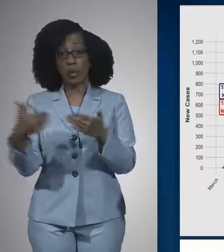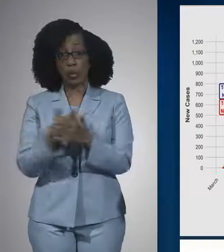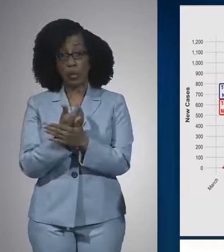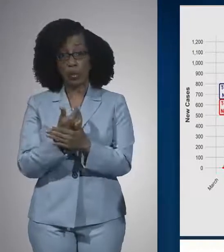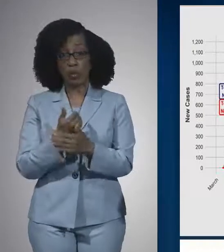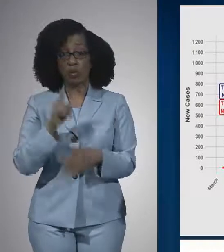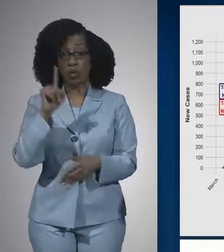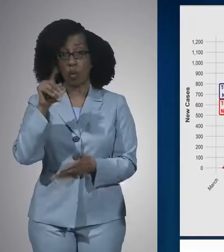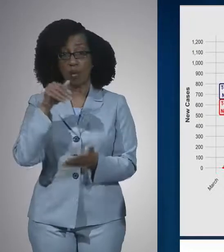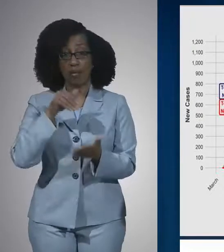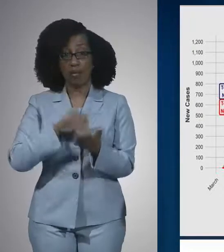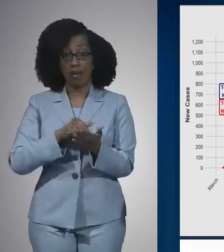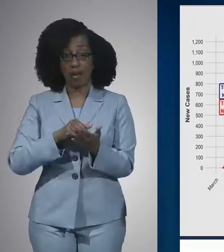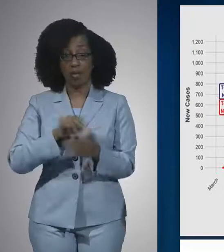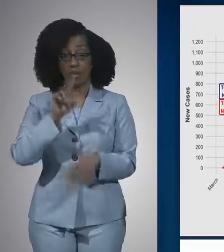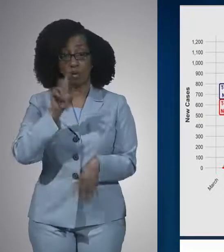at